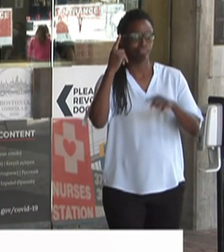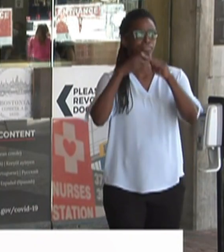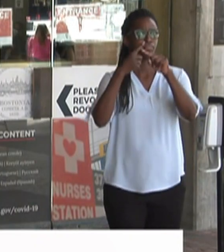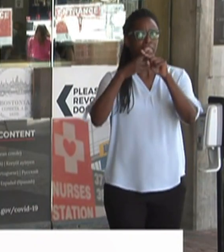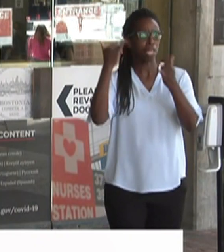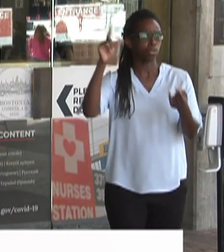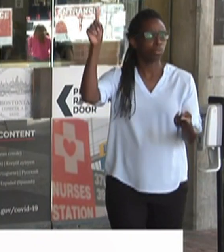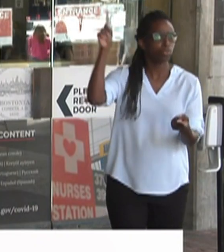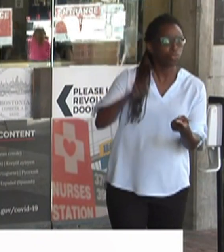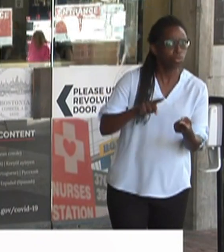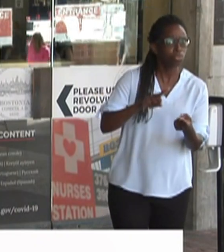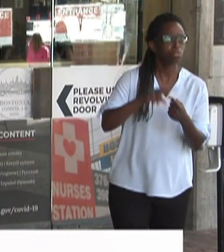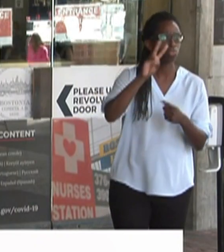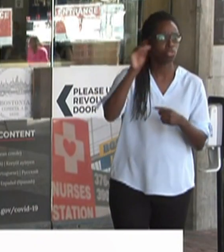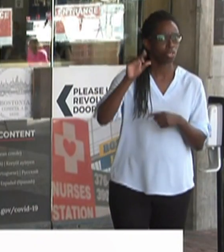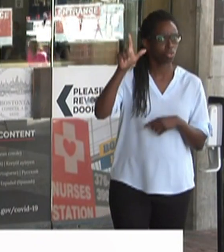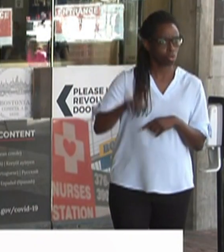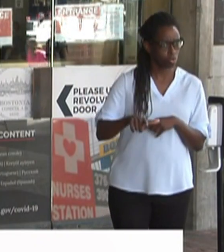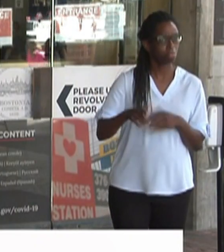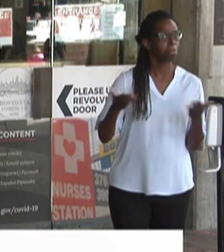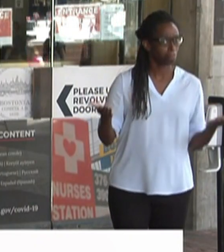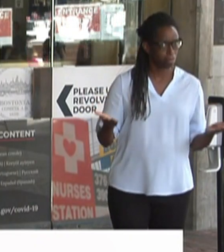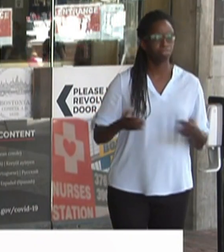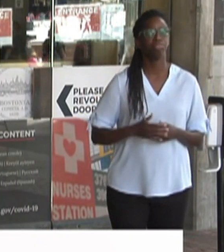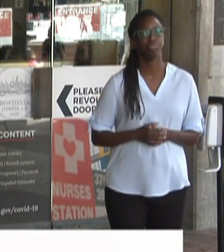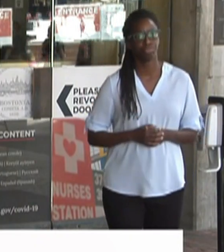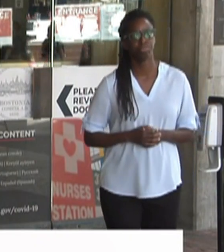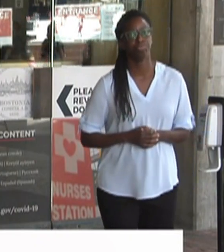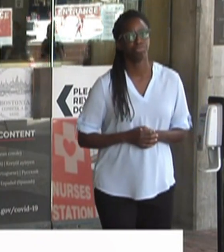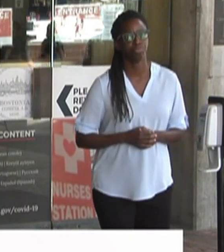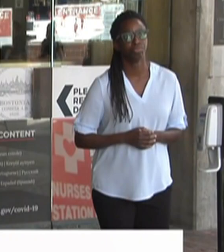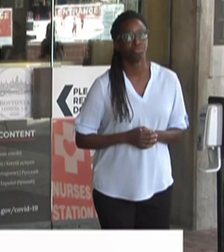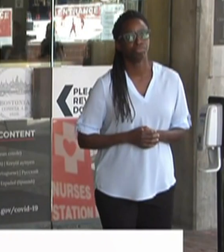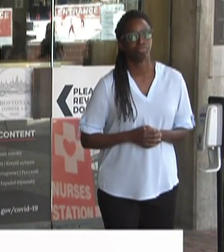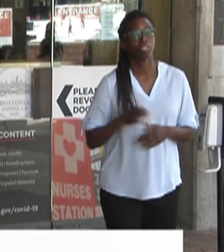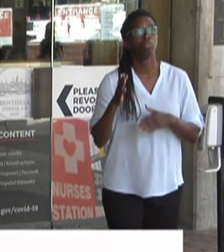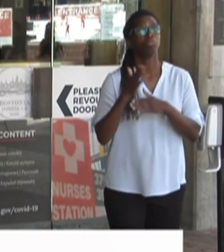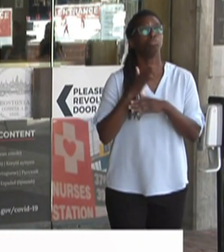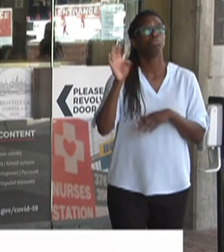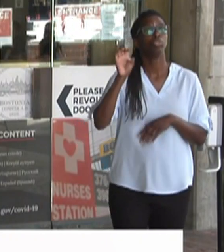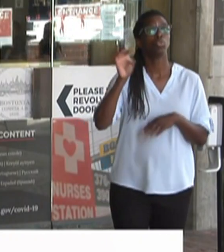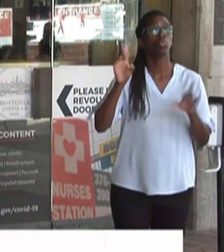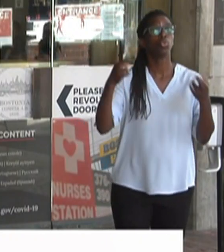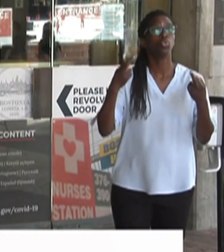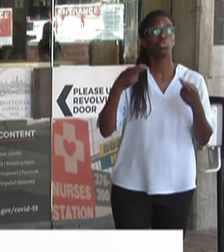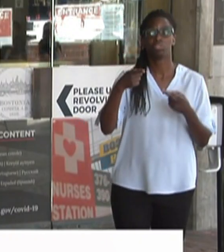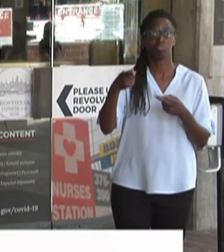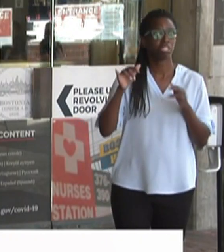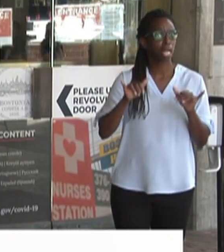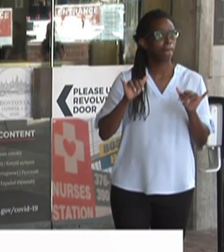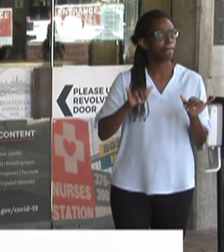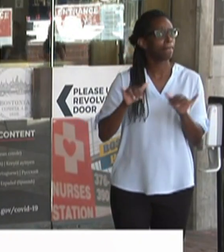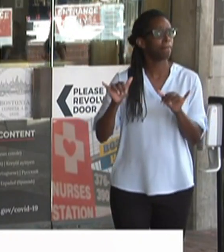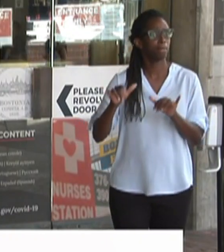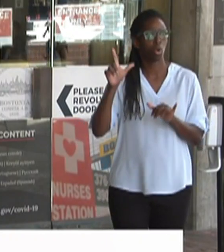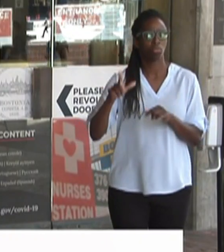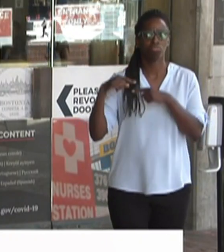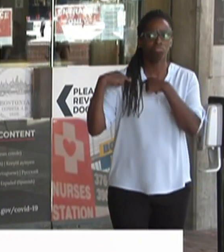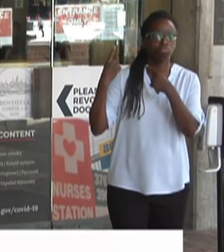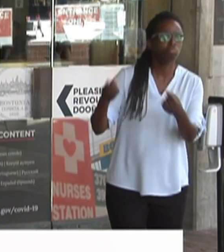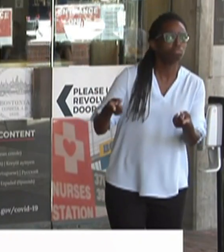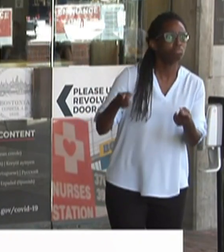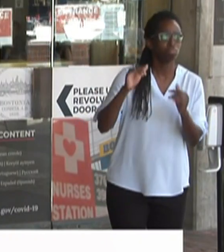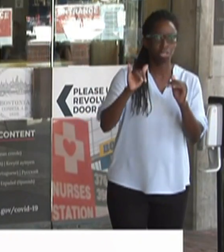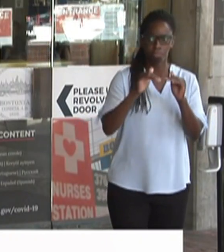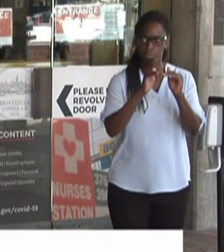room visits for COVID symptoms remain very low. The number of COVID patients in ICUs remain very low as well in the city. The average